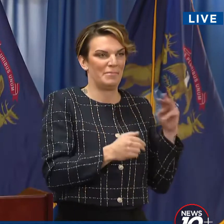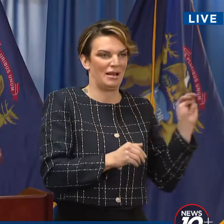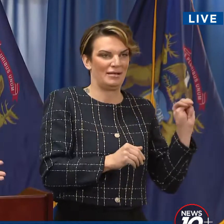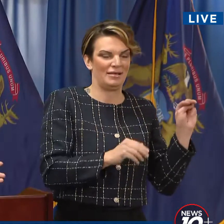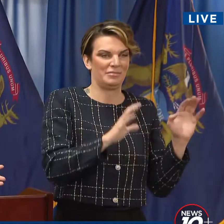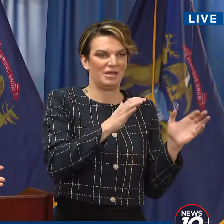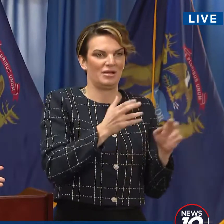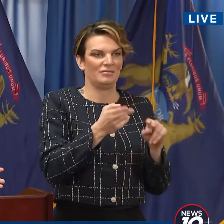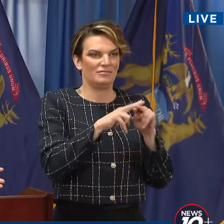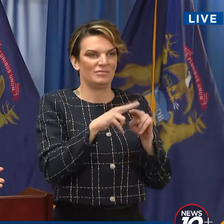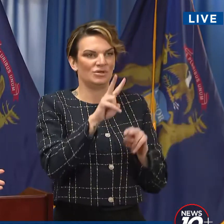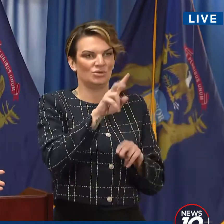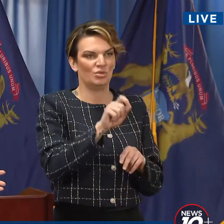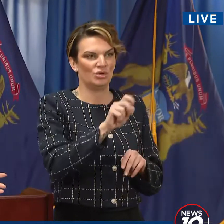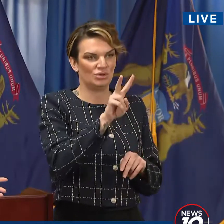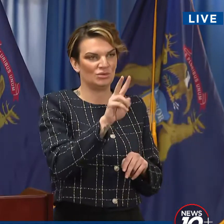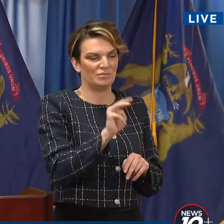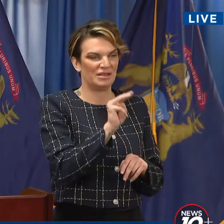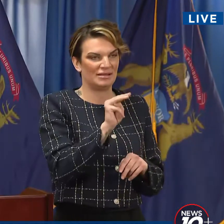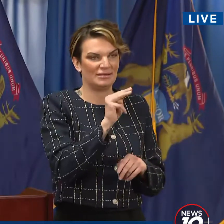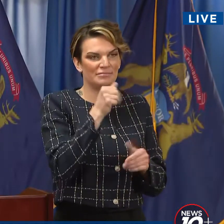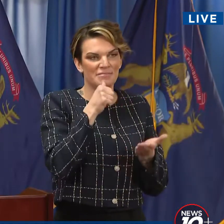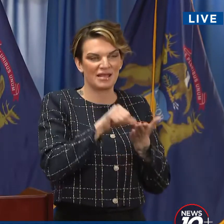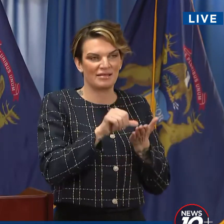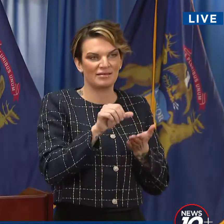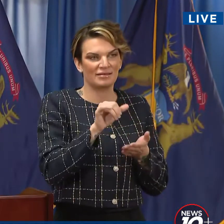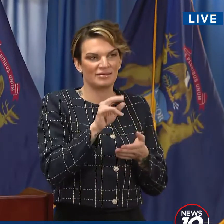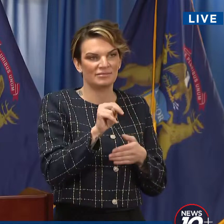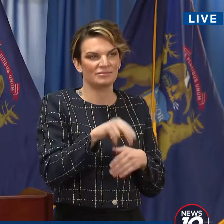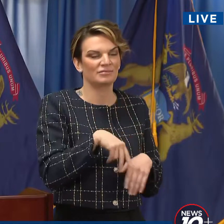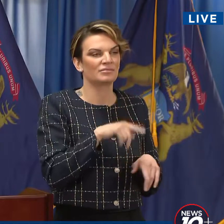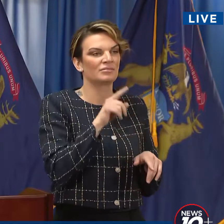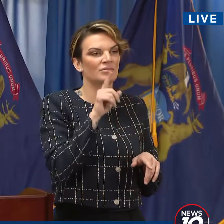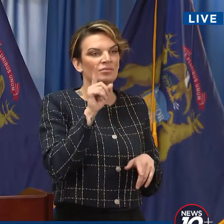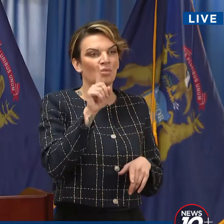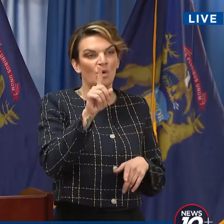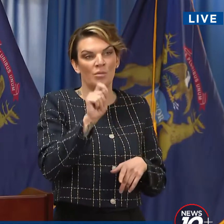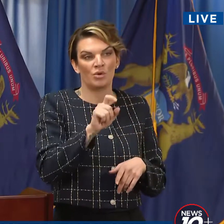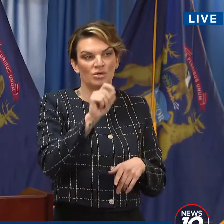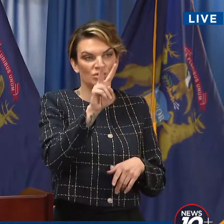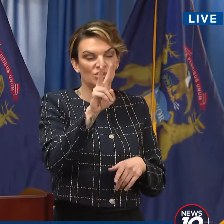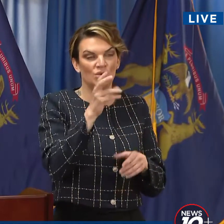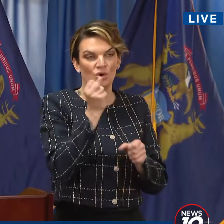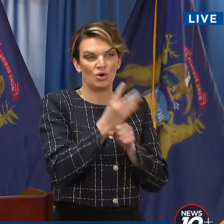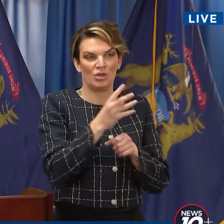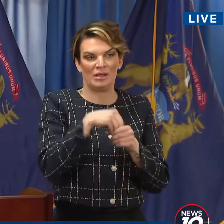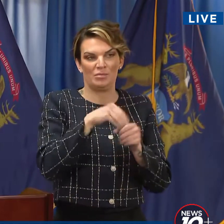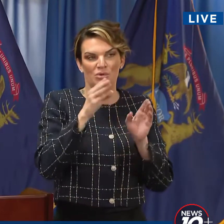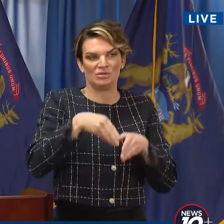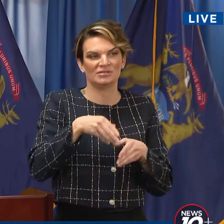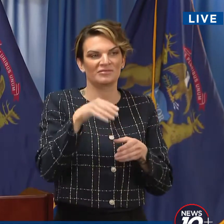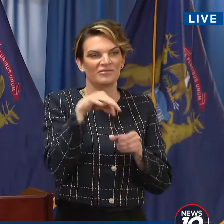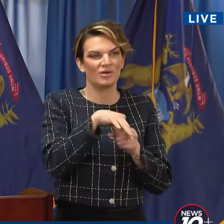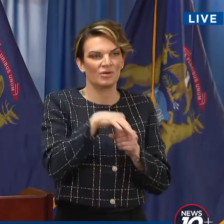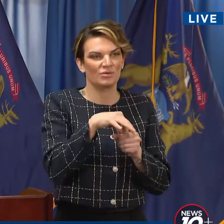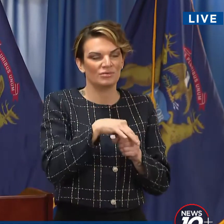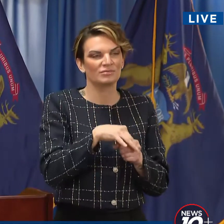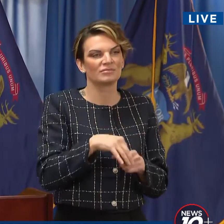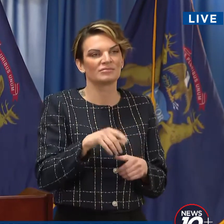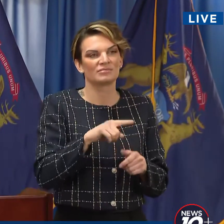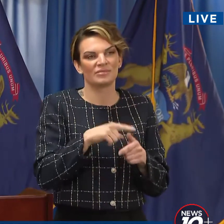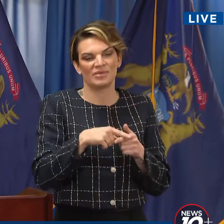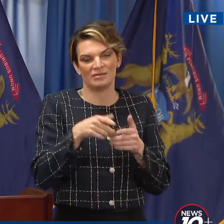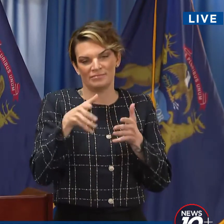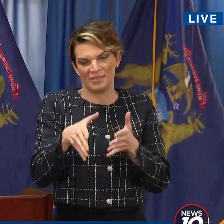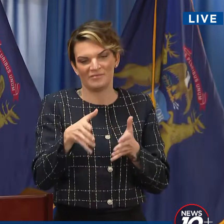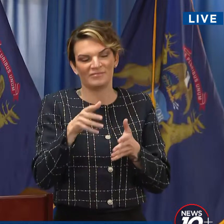so we were at 2.2 in the mail-in ballots, 1.2 in the early in-person votes, and then another 2 and change. We're still seeing that number.